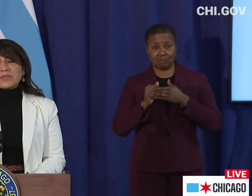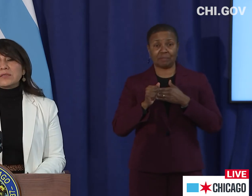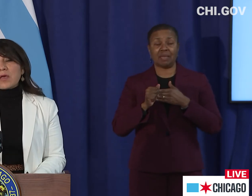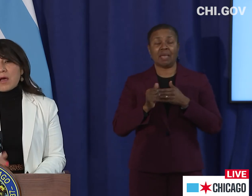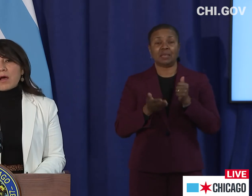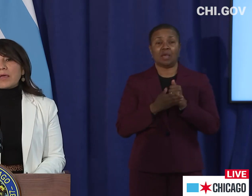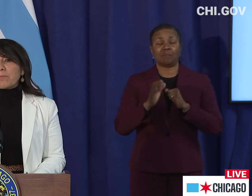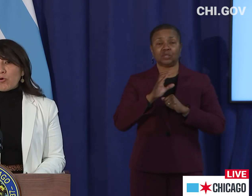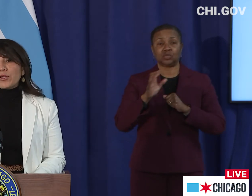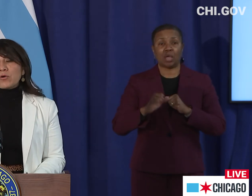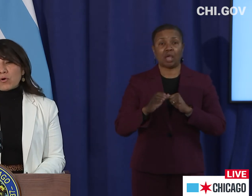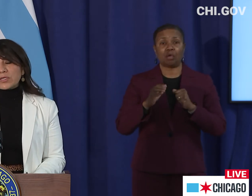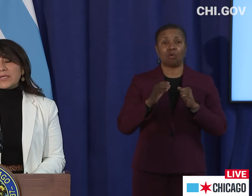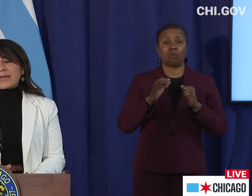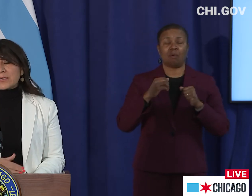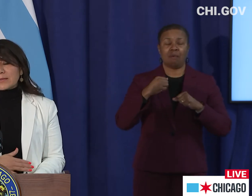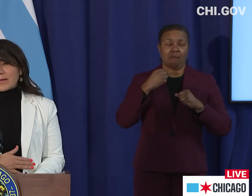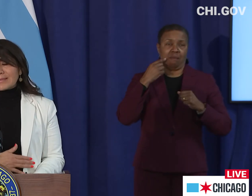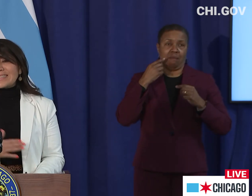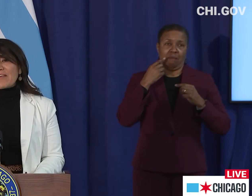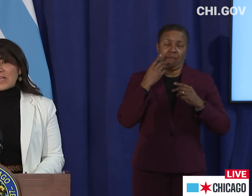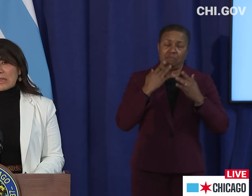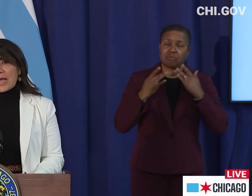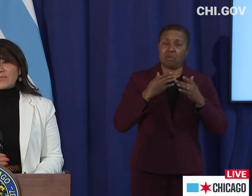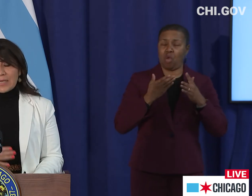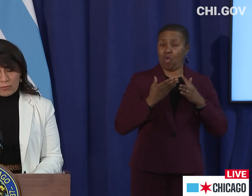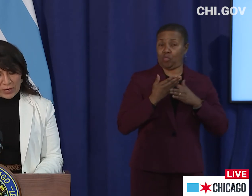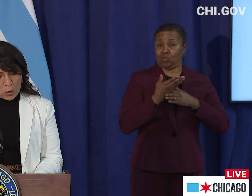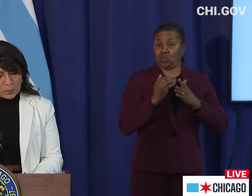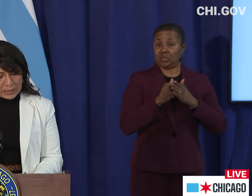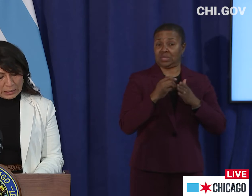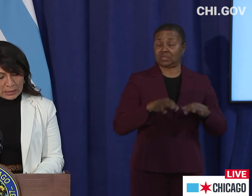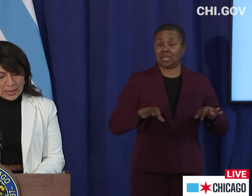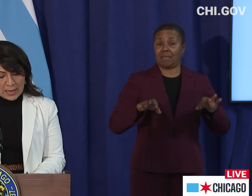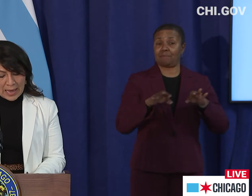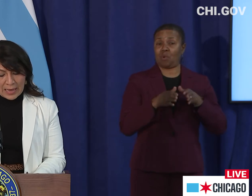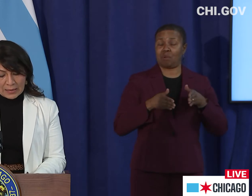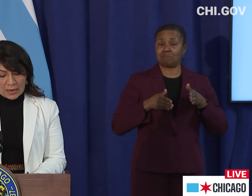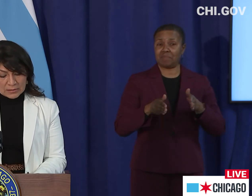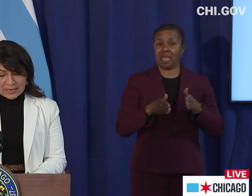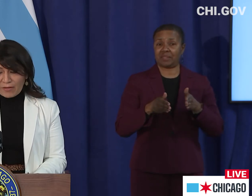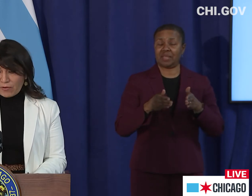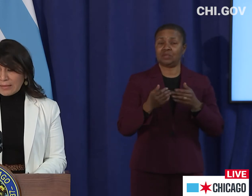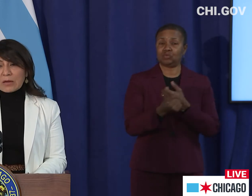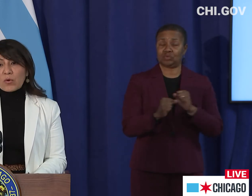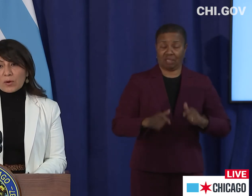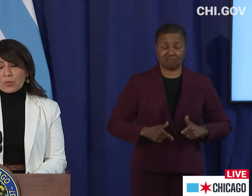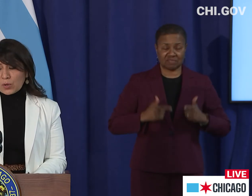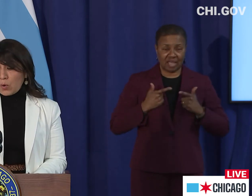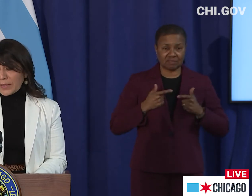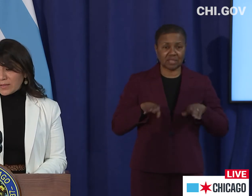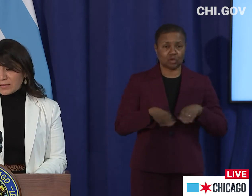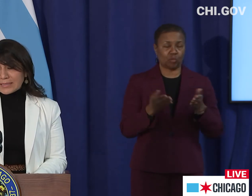through this important course and in saving lives and reopening. And together, I think we're going to